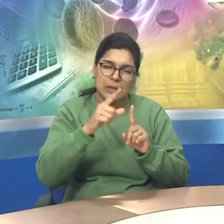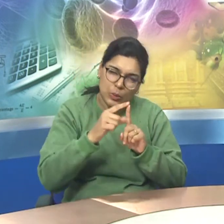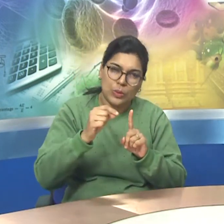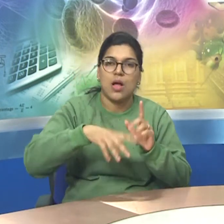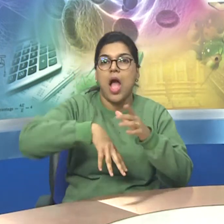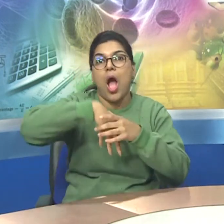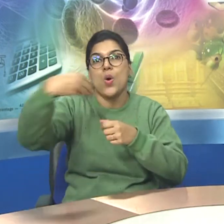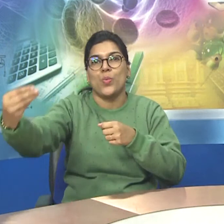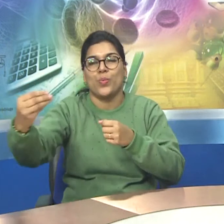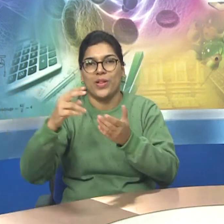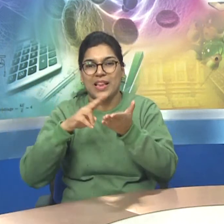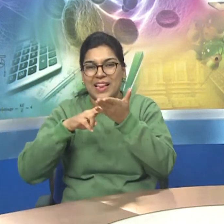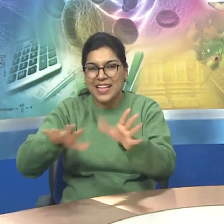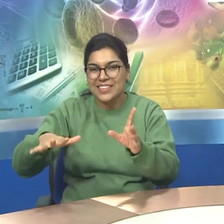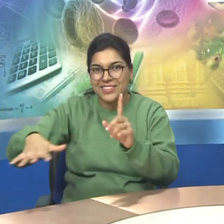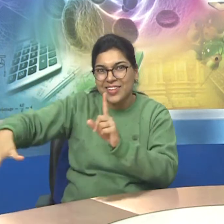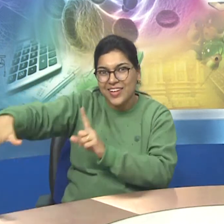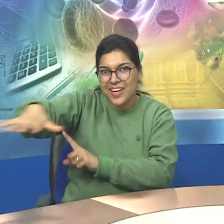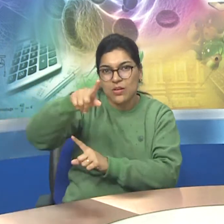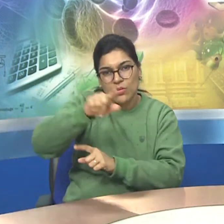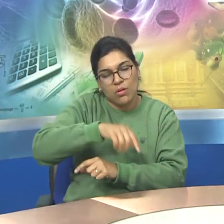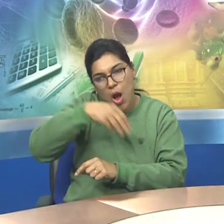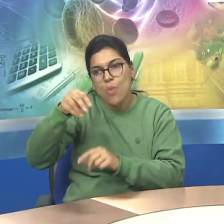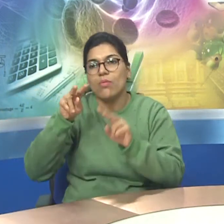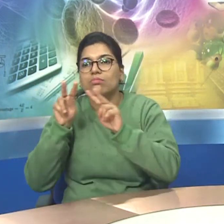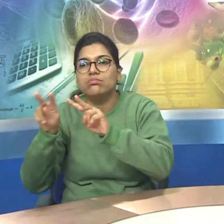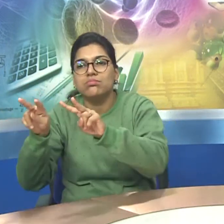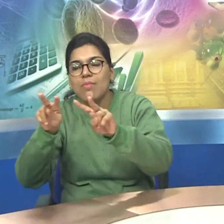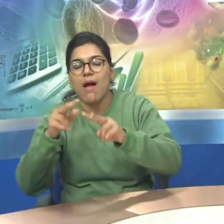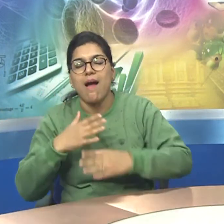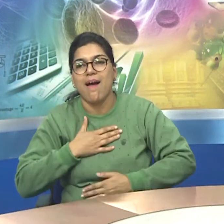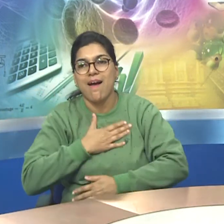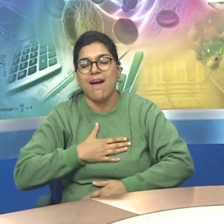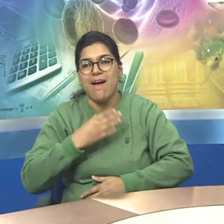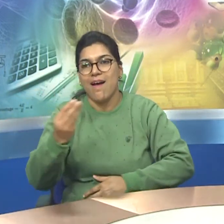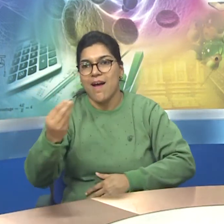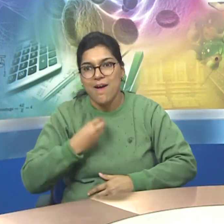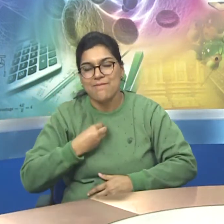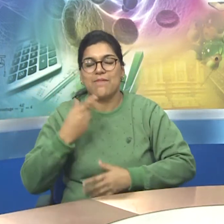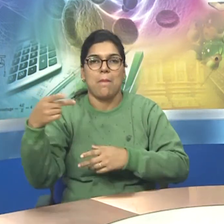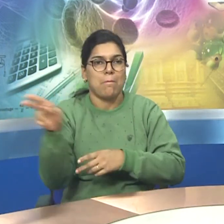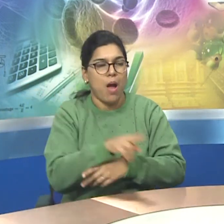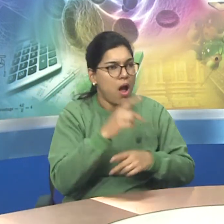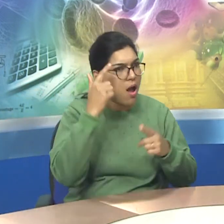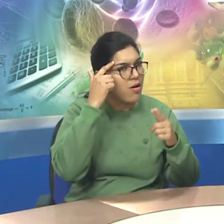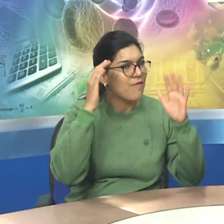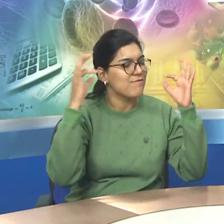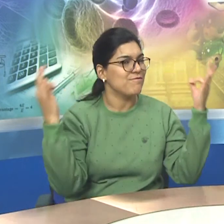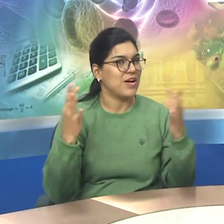you understand this poem very well. And we need to enjoy the time in